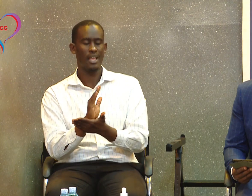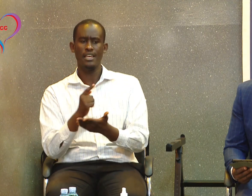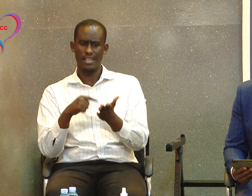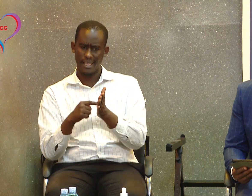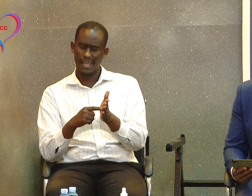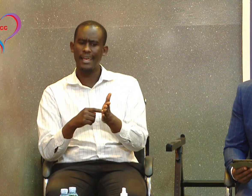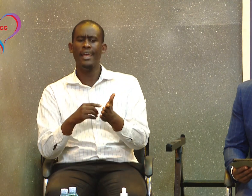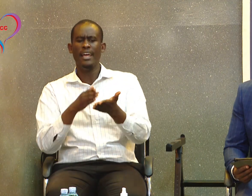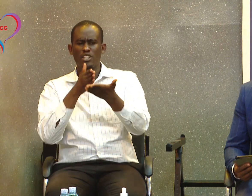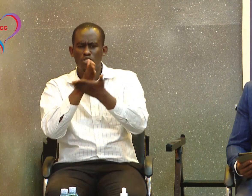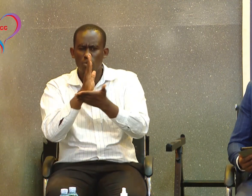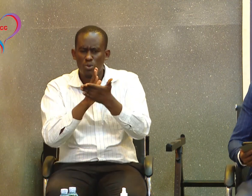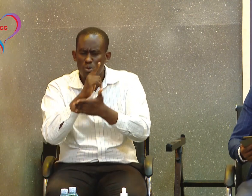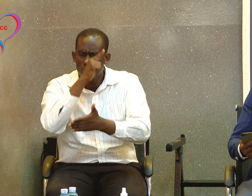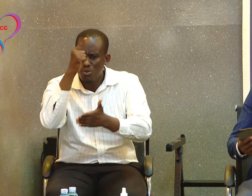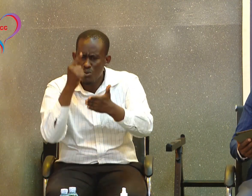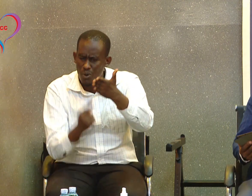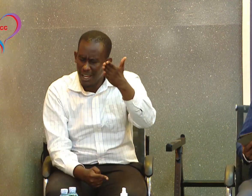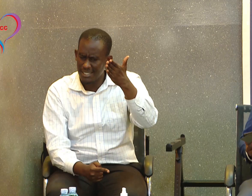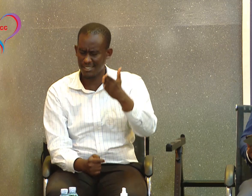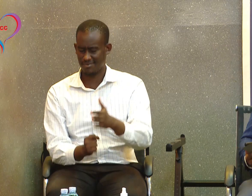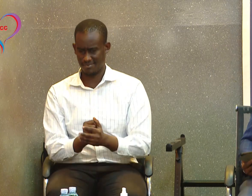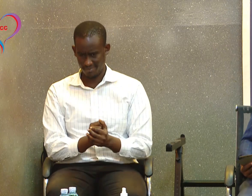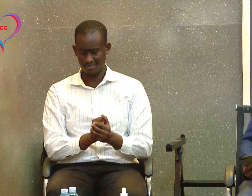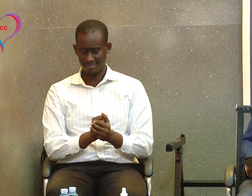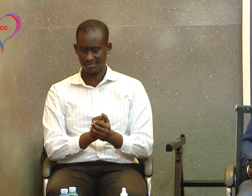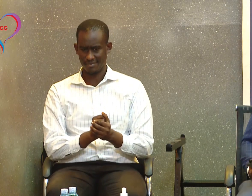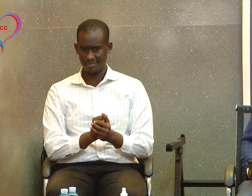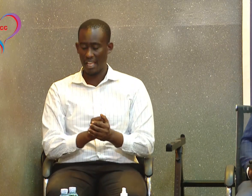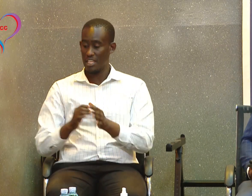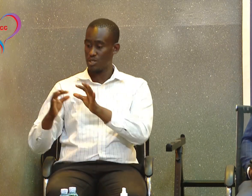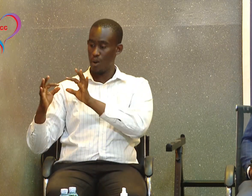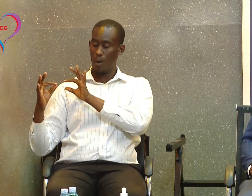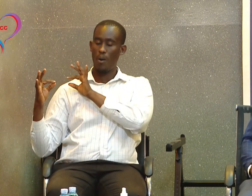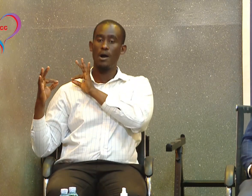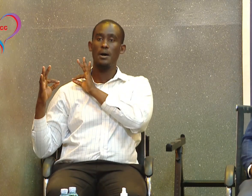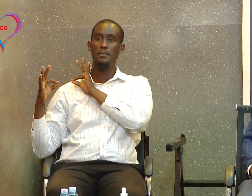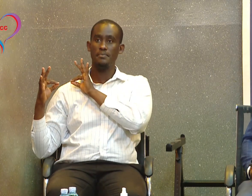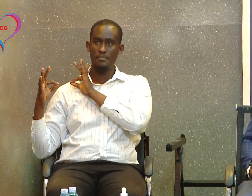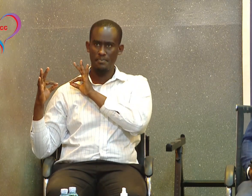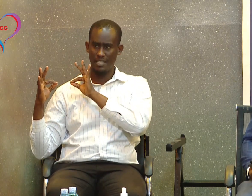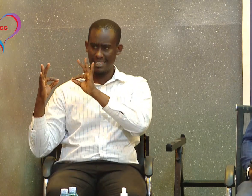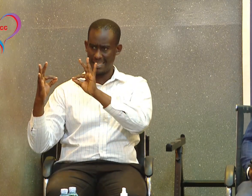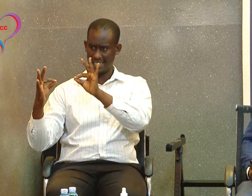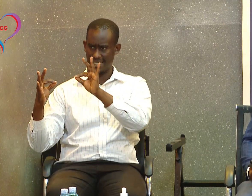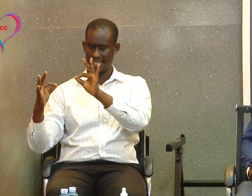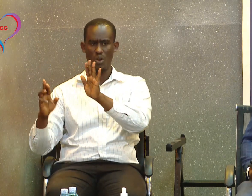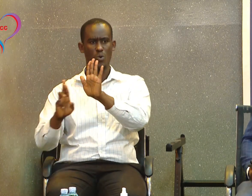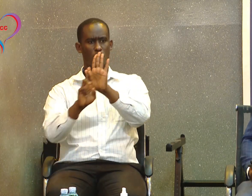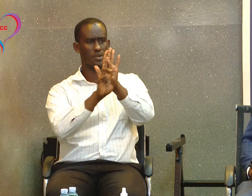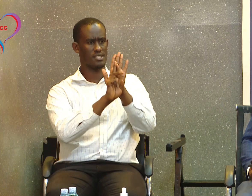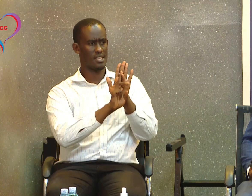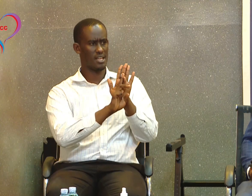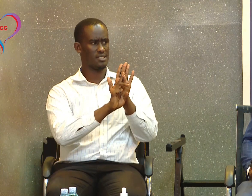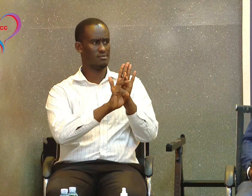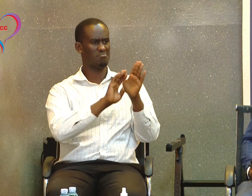oba obuuzizza omuntu omutuufu. This man had represented all of us in asking such a right question to our Lord. Era Pilato ono